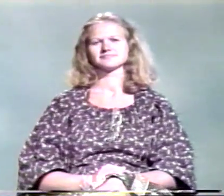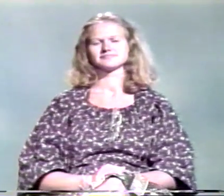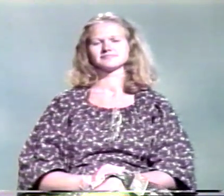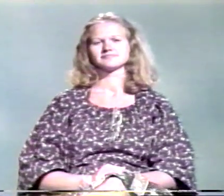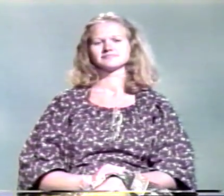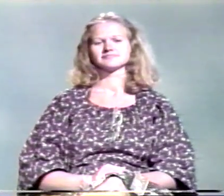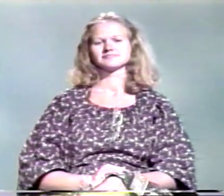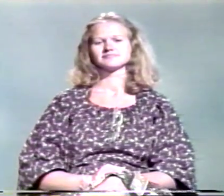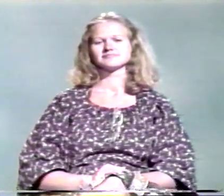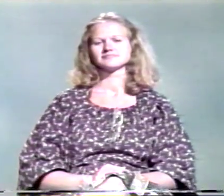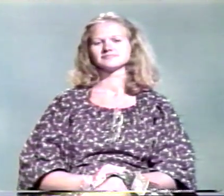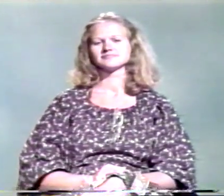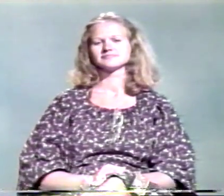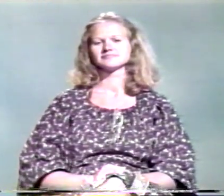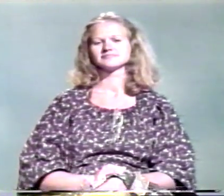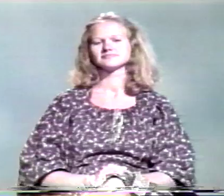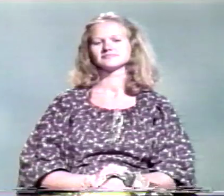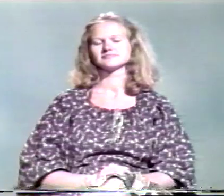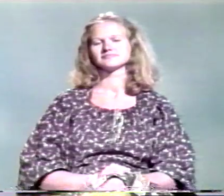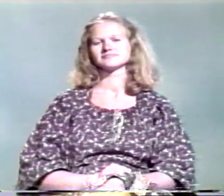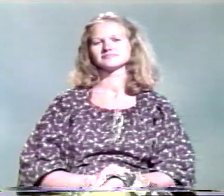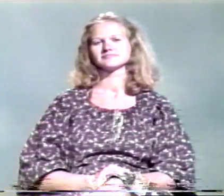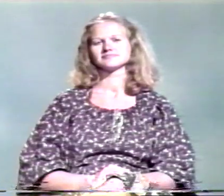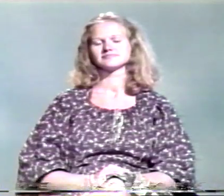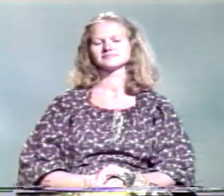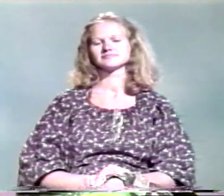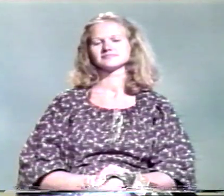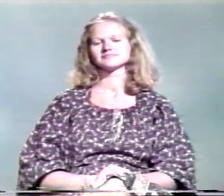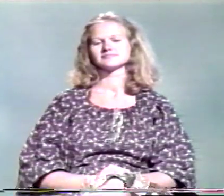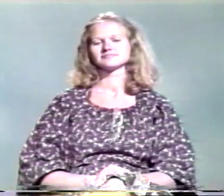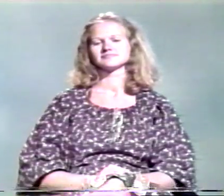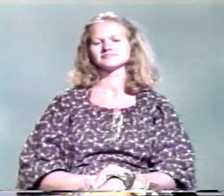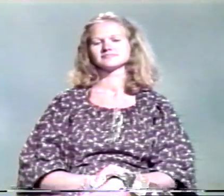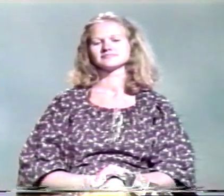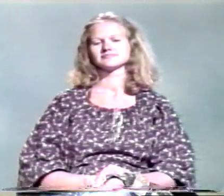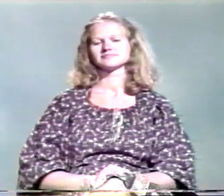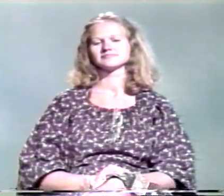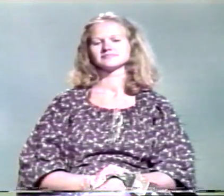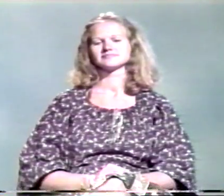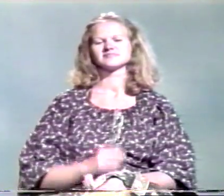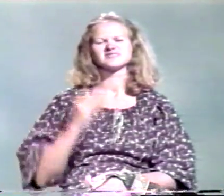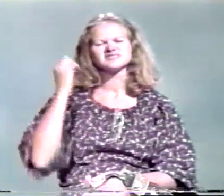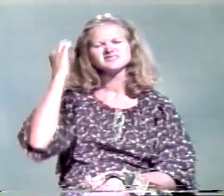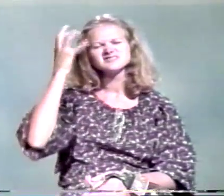The gears were turning in her mind. She got up and went away to eat something, I don't know.